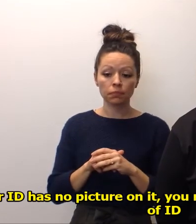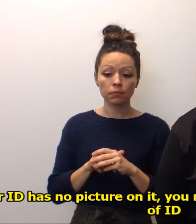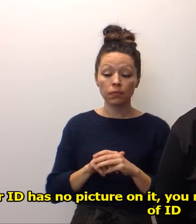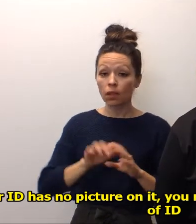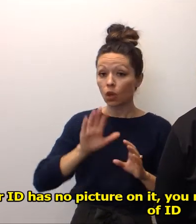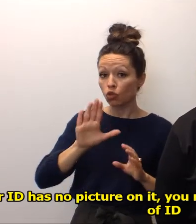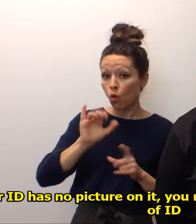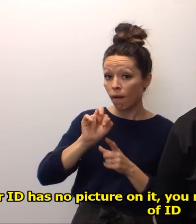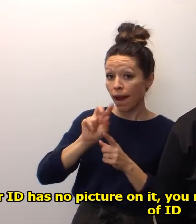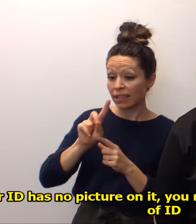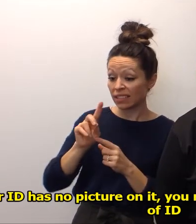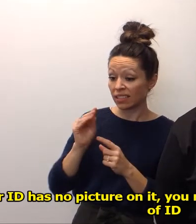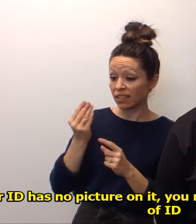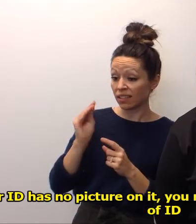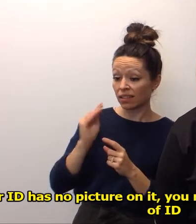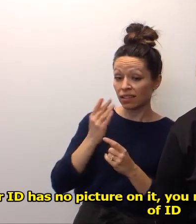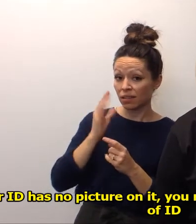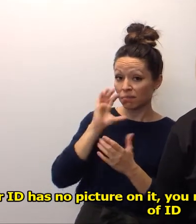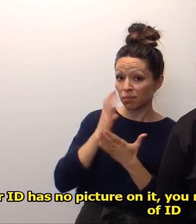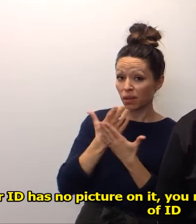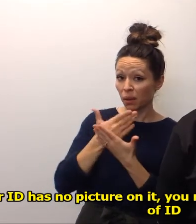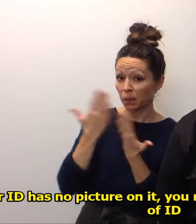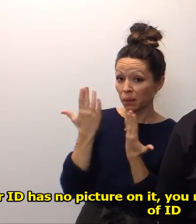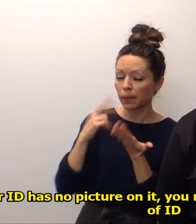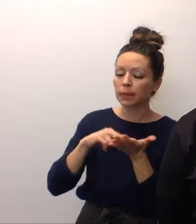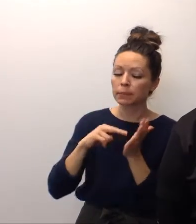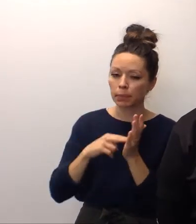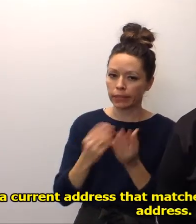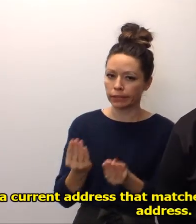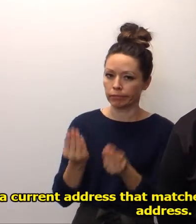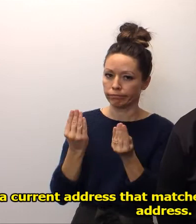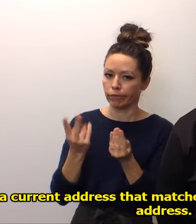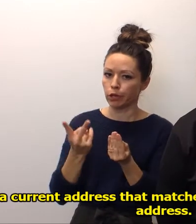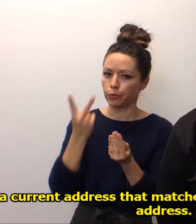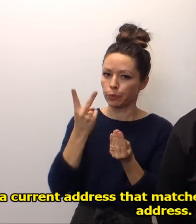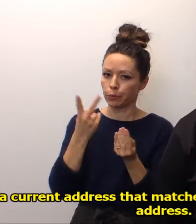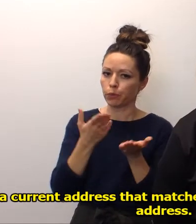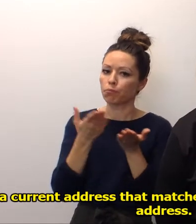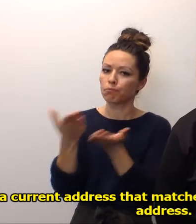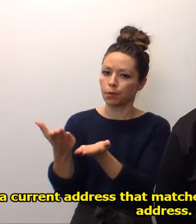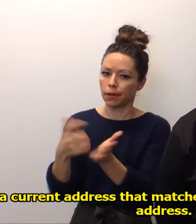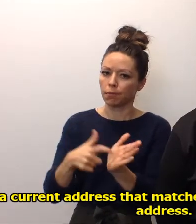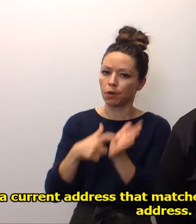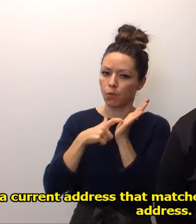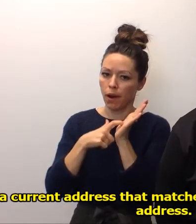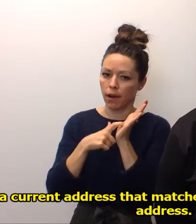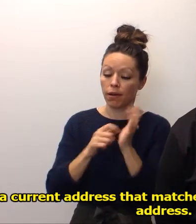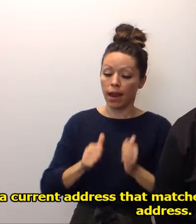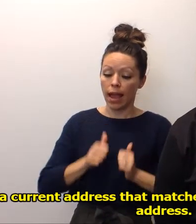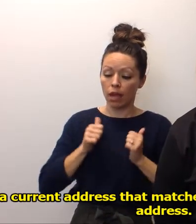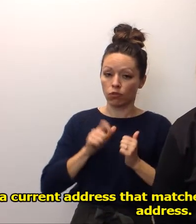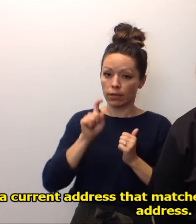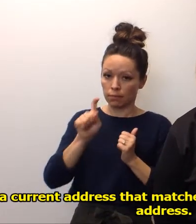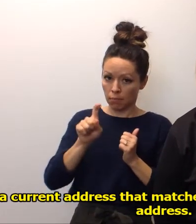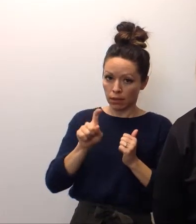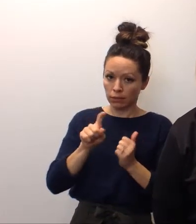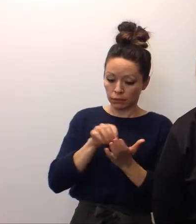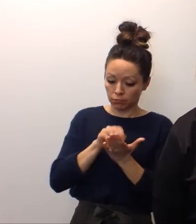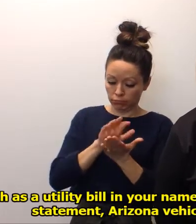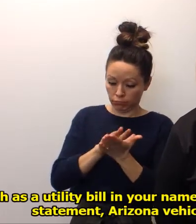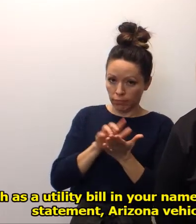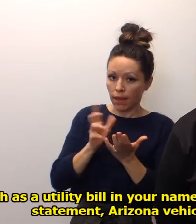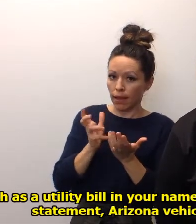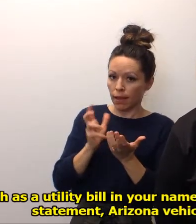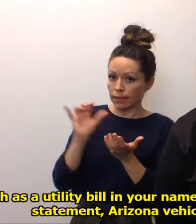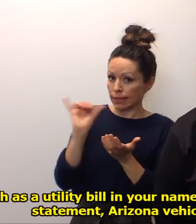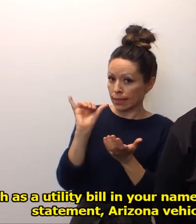on it, you must have 2 valid forms of ID with a current address that matches your voter registration address,